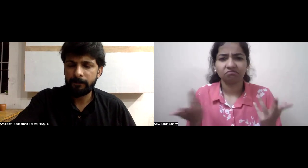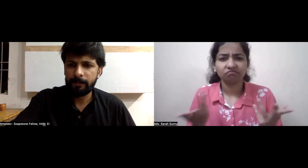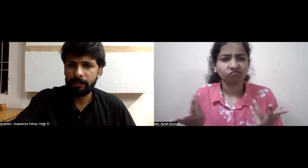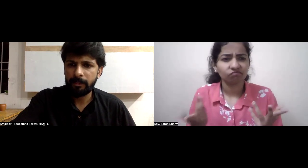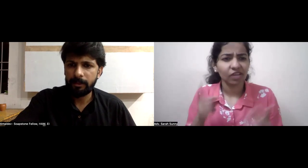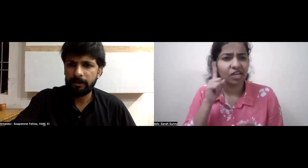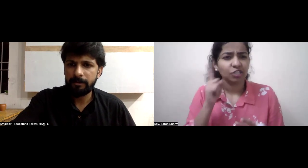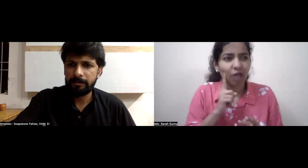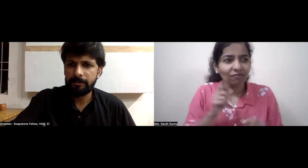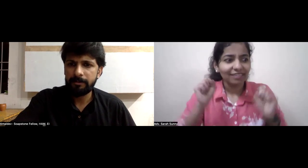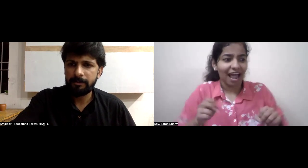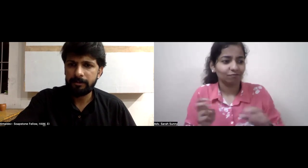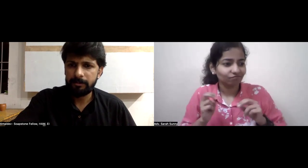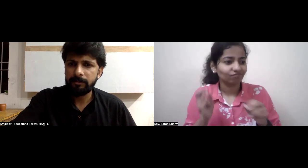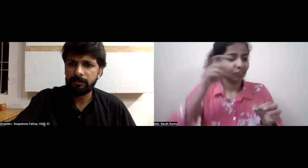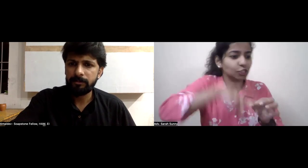trials,